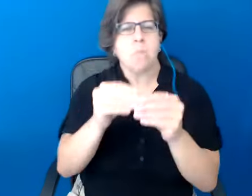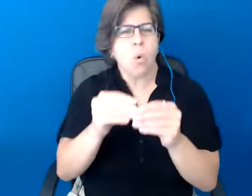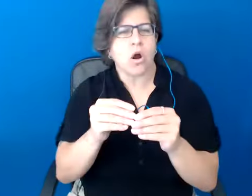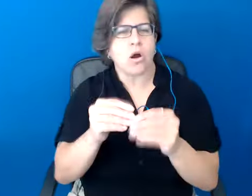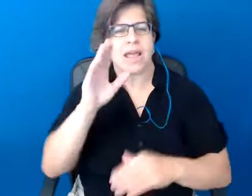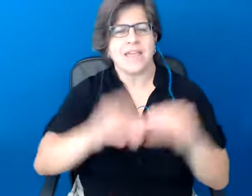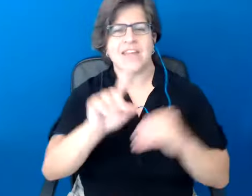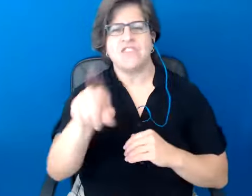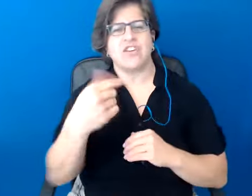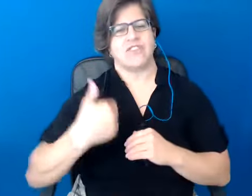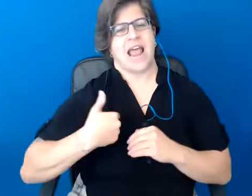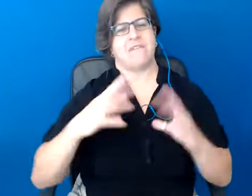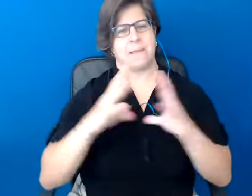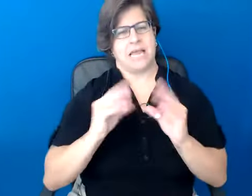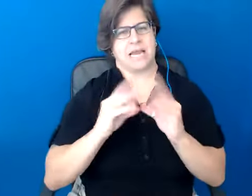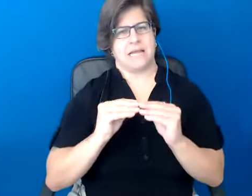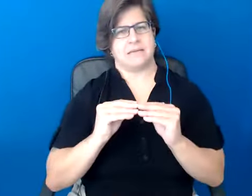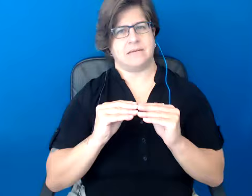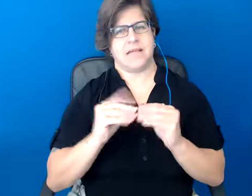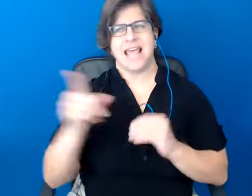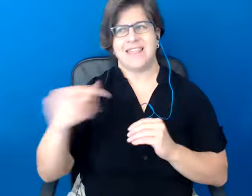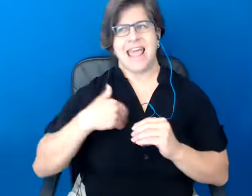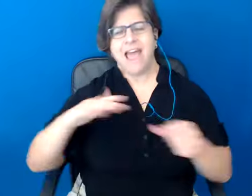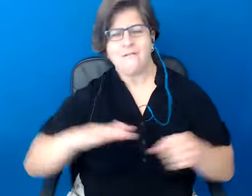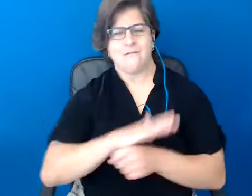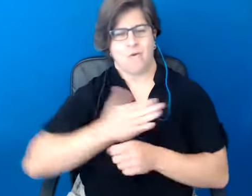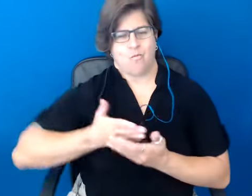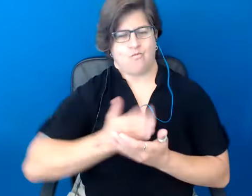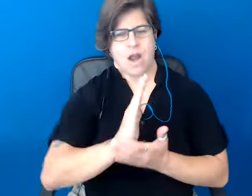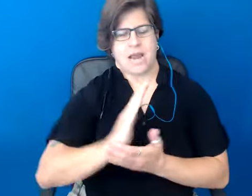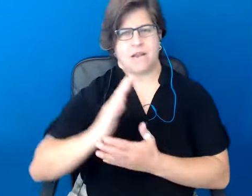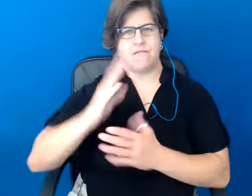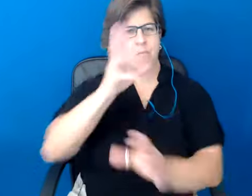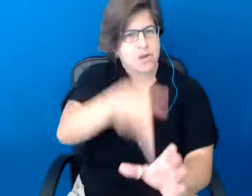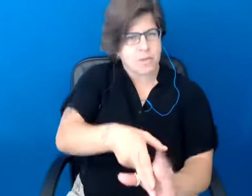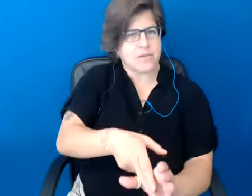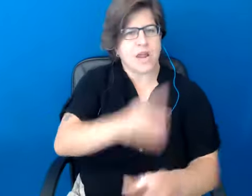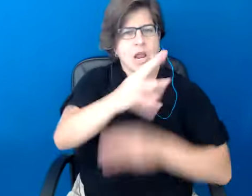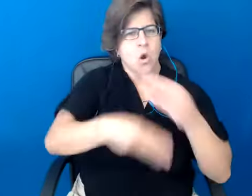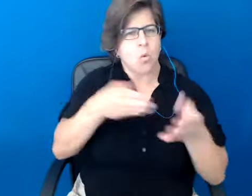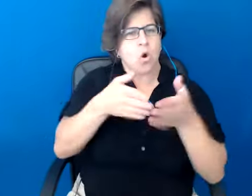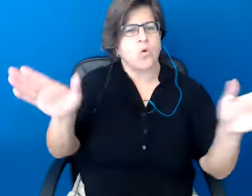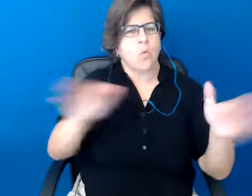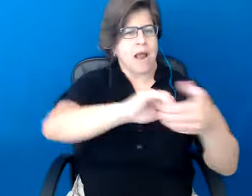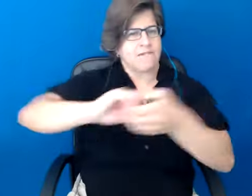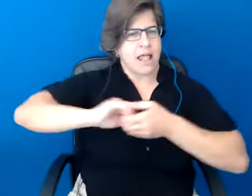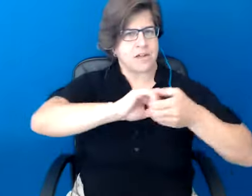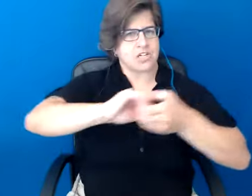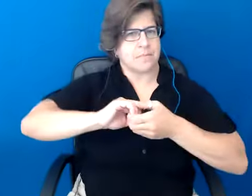there's more to life than just than holding AA meetings, and that they have a full right of